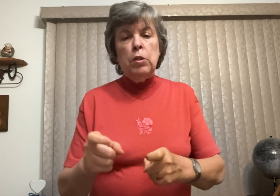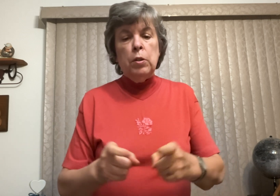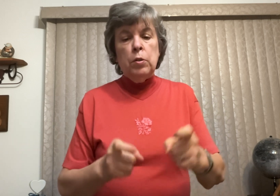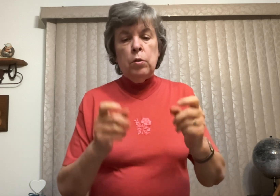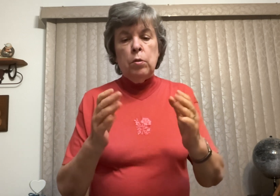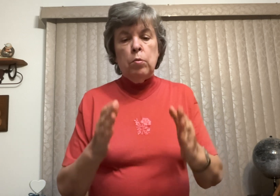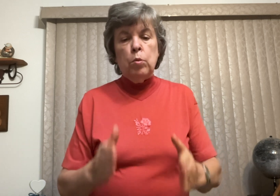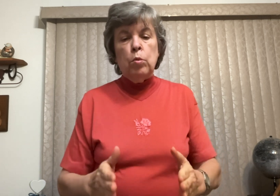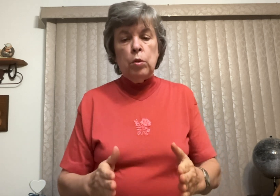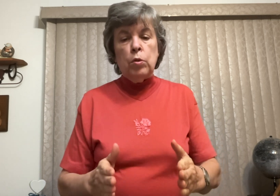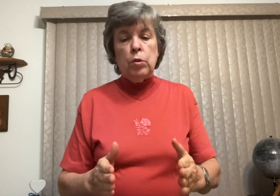dominions, the rulers.